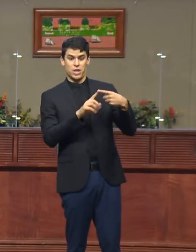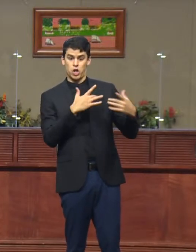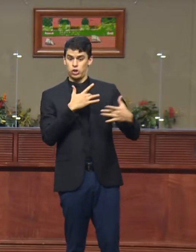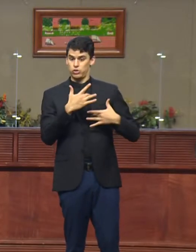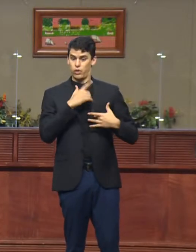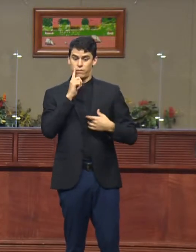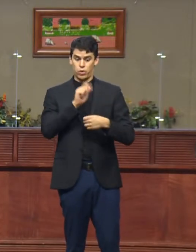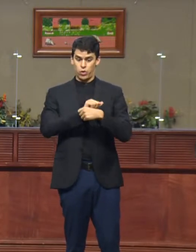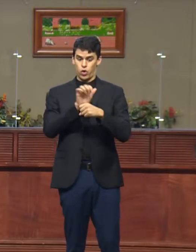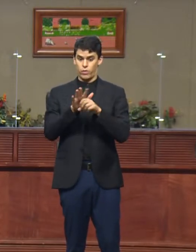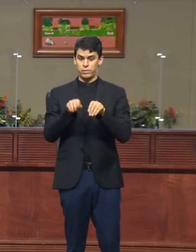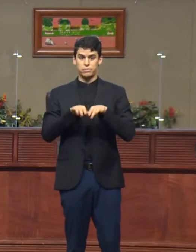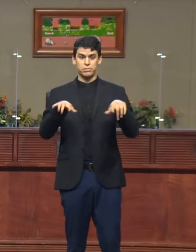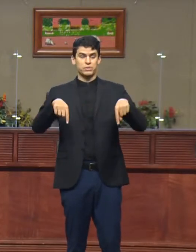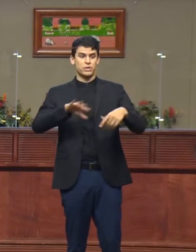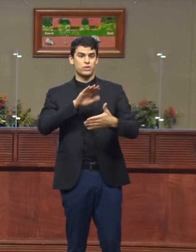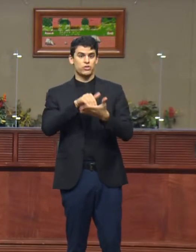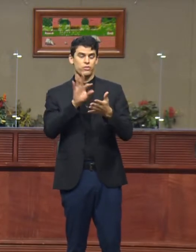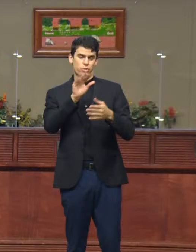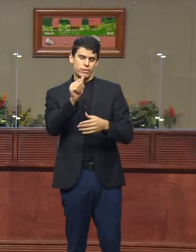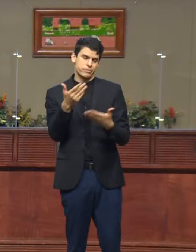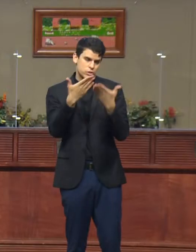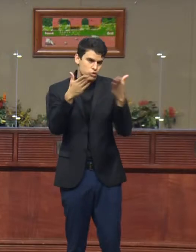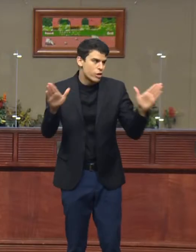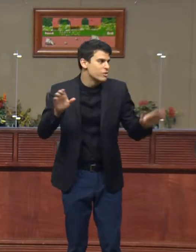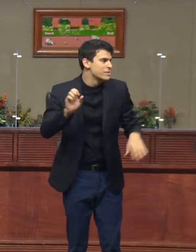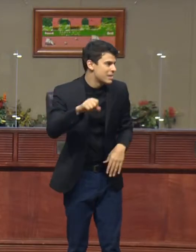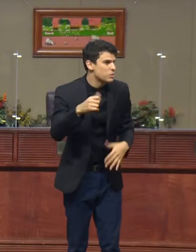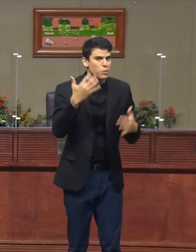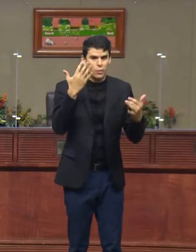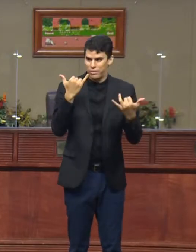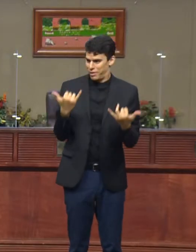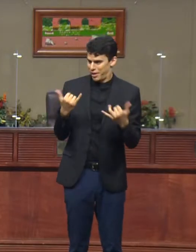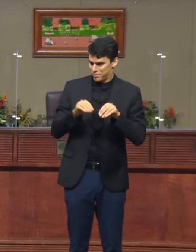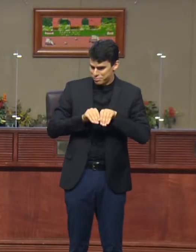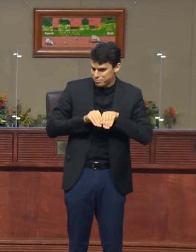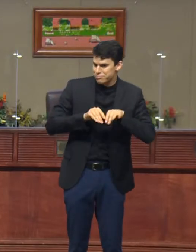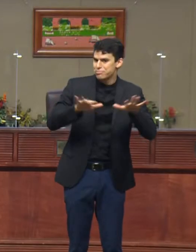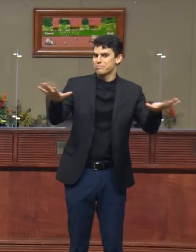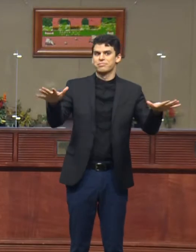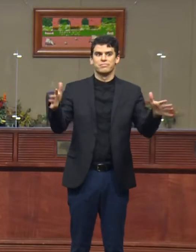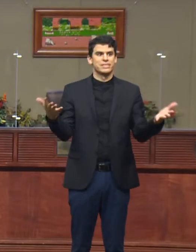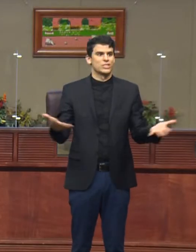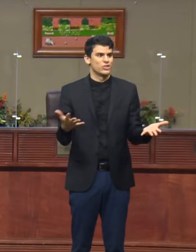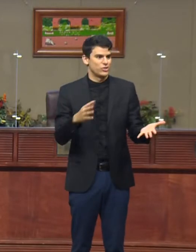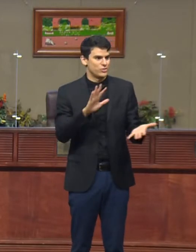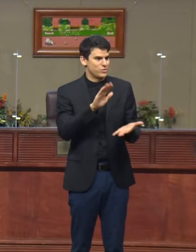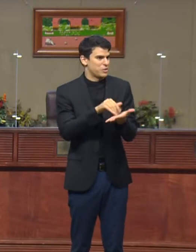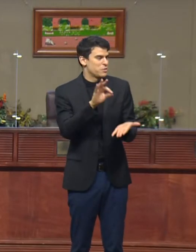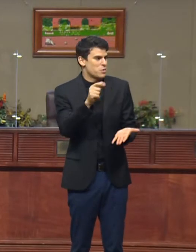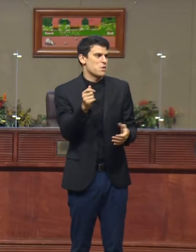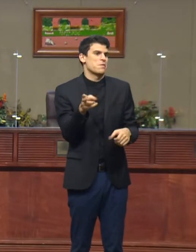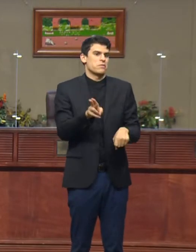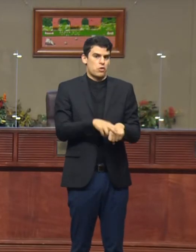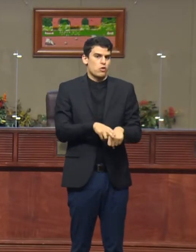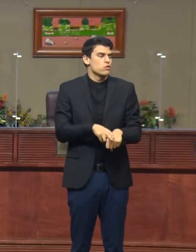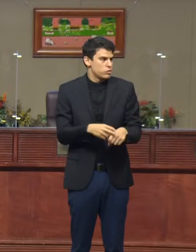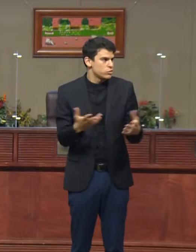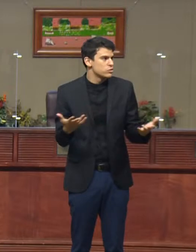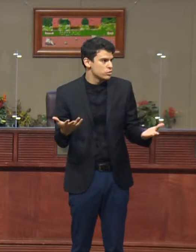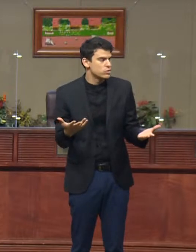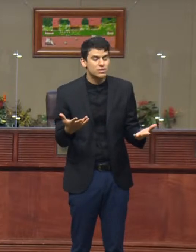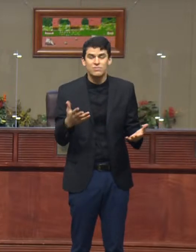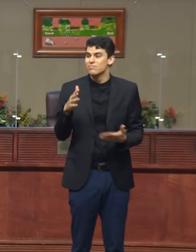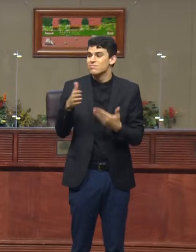spread in Central Florida? So in general, yes. Since we are in a pandemic, I do have concerns about COVID spread in Central Florida, which is why even for visitors,